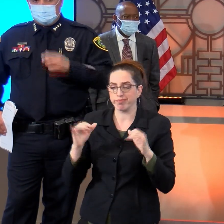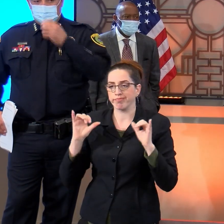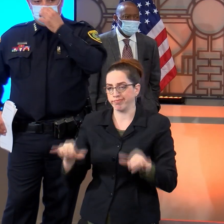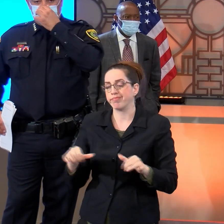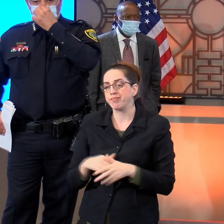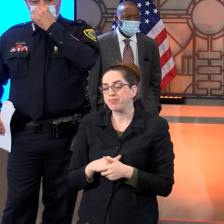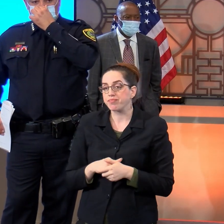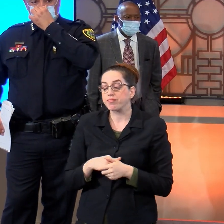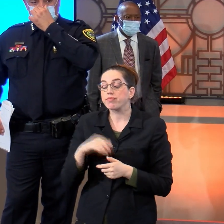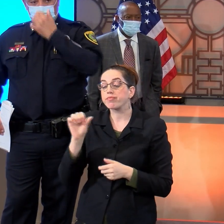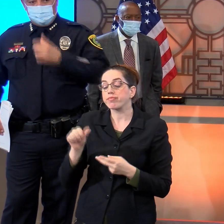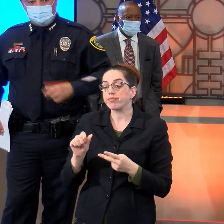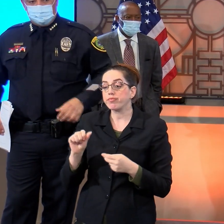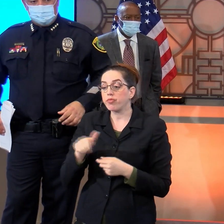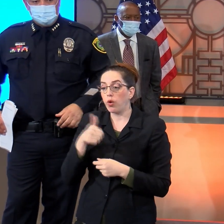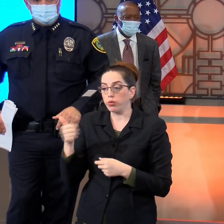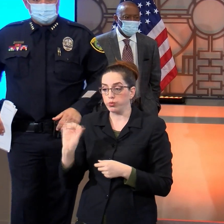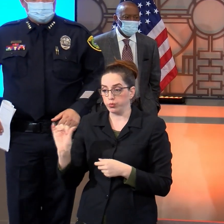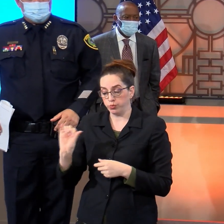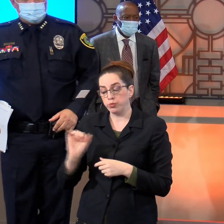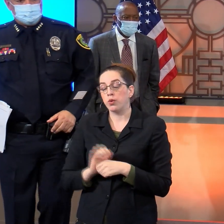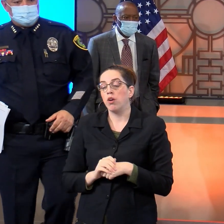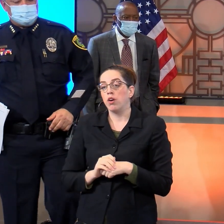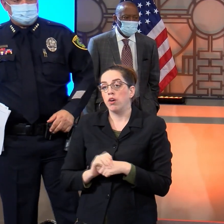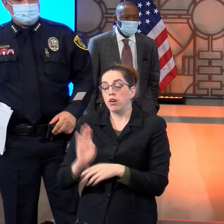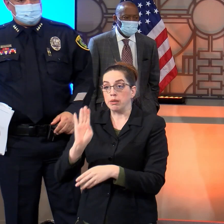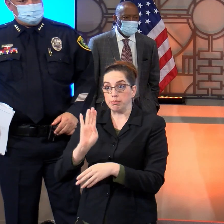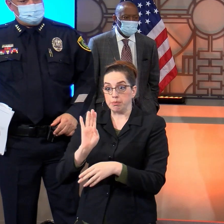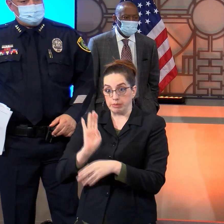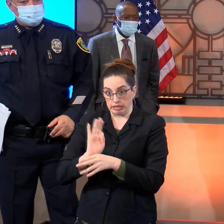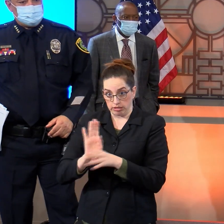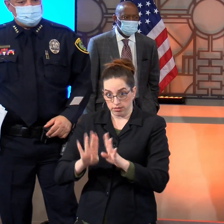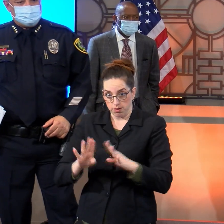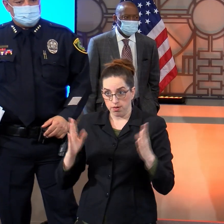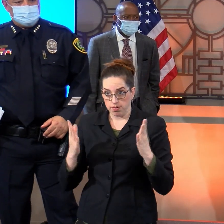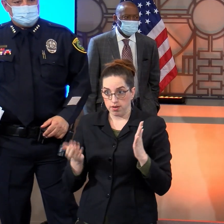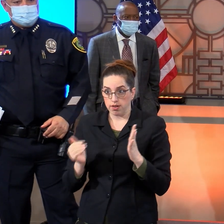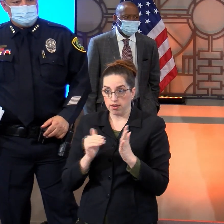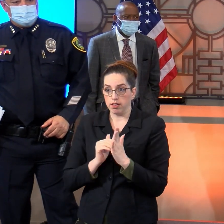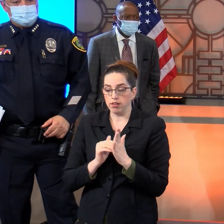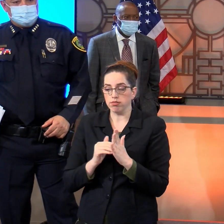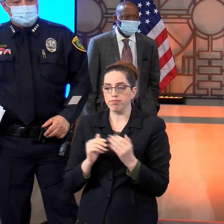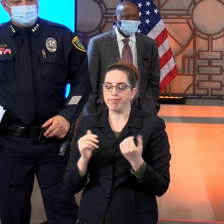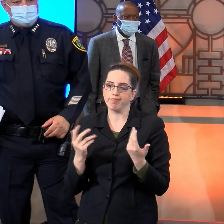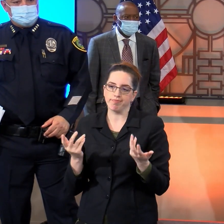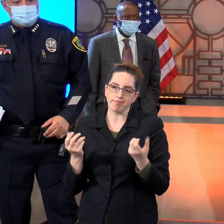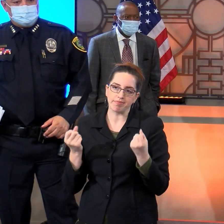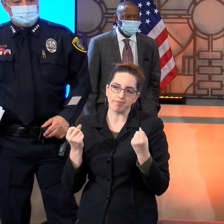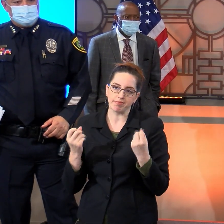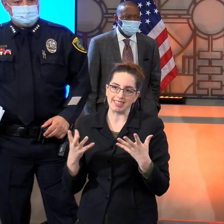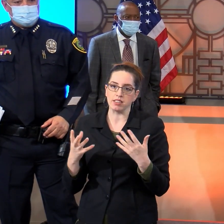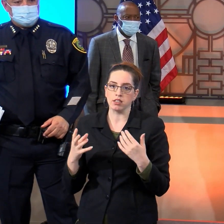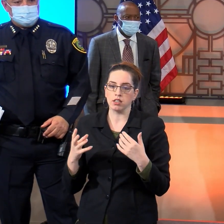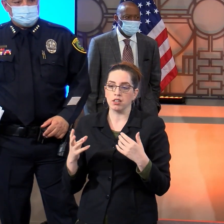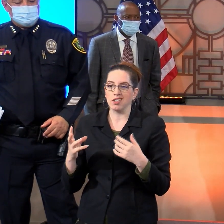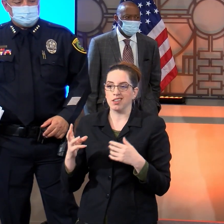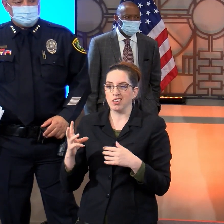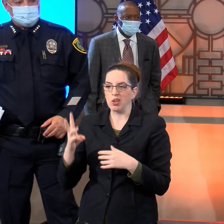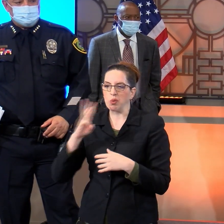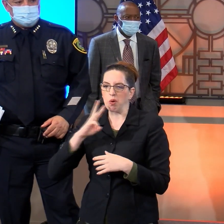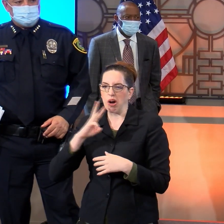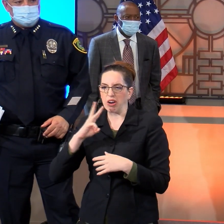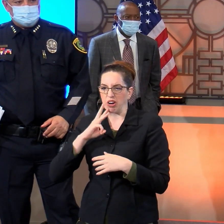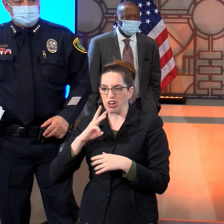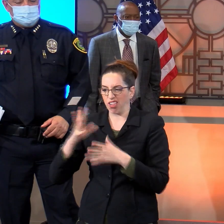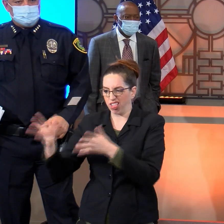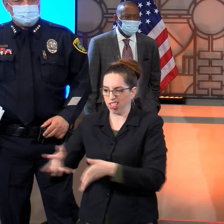forth. And then the other thing, as businesses reopen, a lot of them, the water has been stagnant